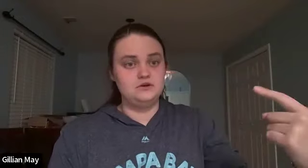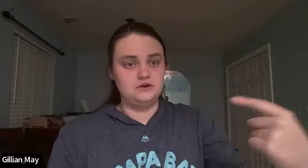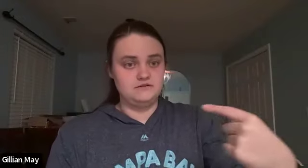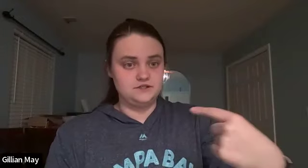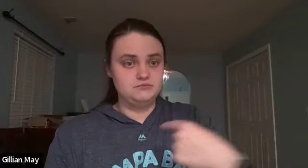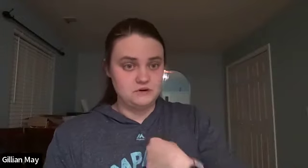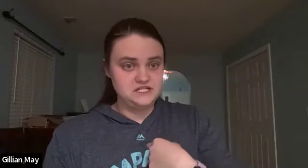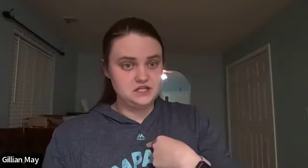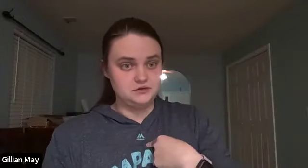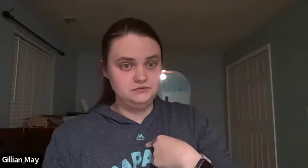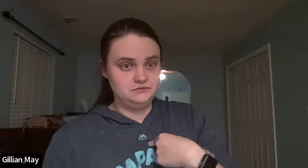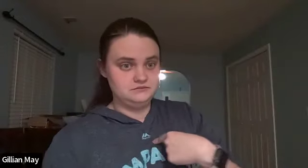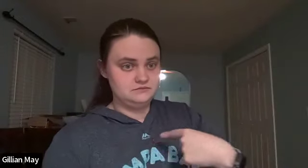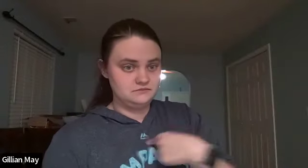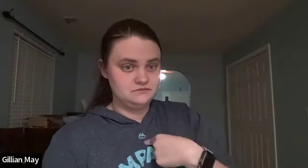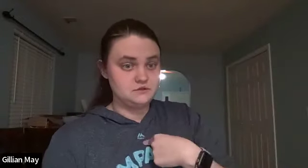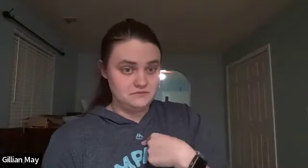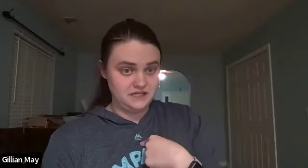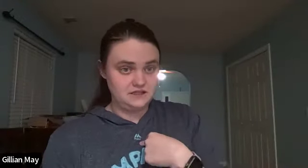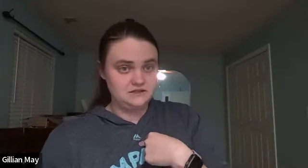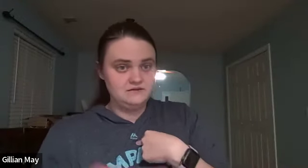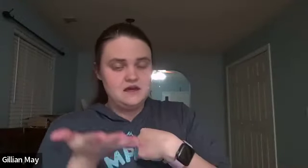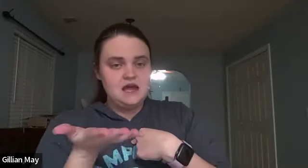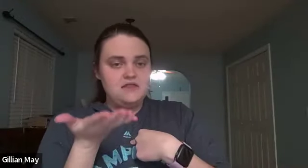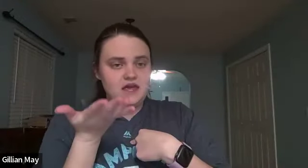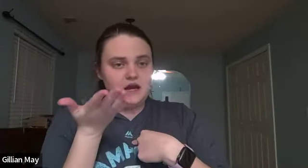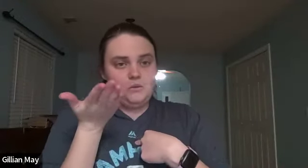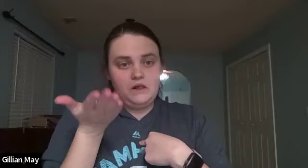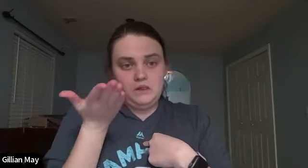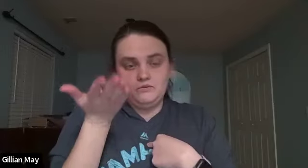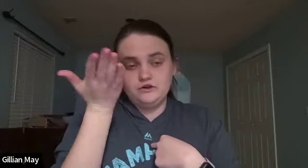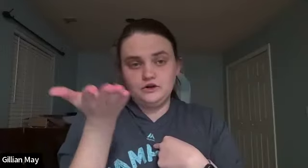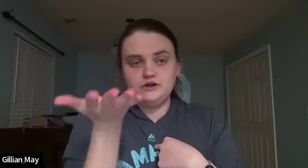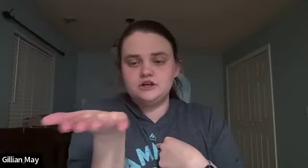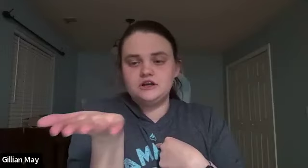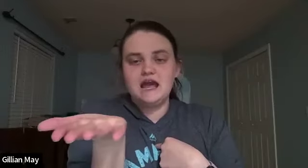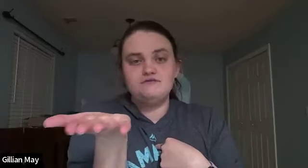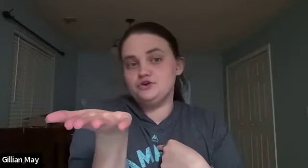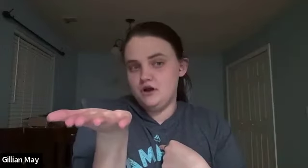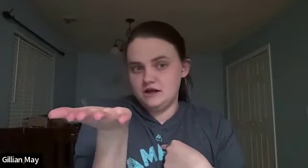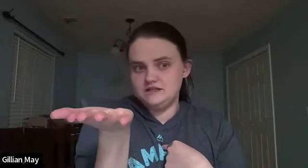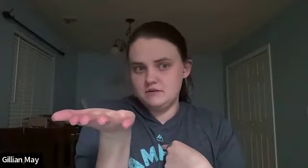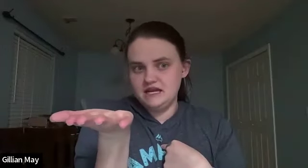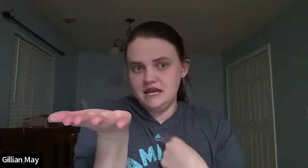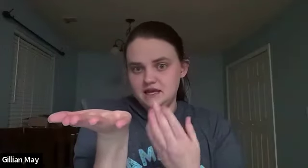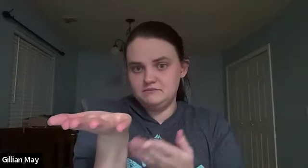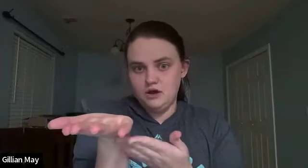you're going to first point to you. So me, and then what for learn, you're going to have your non-dominant hand palm